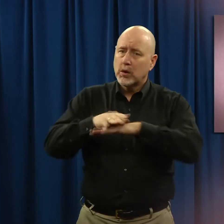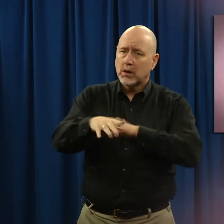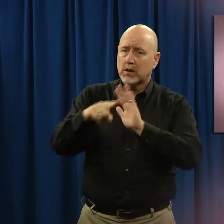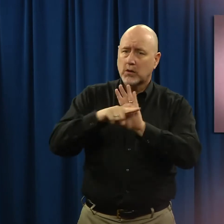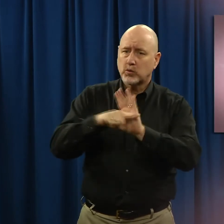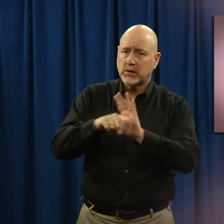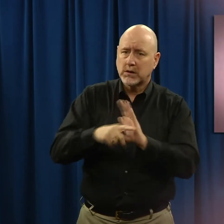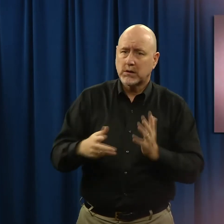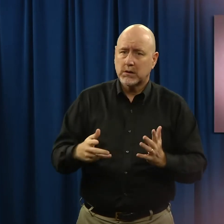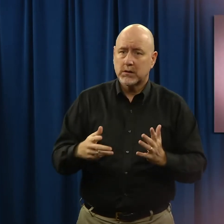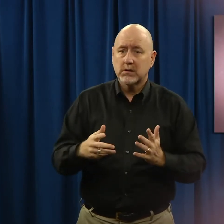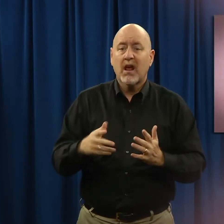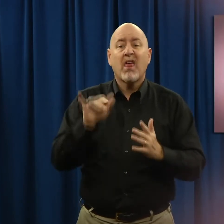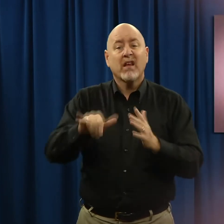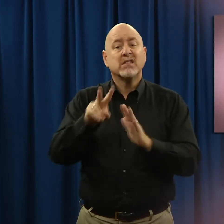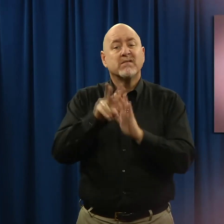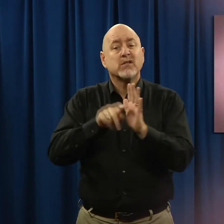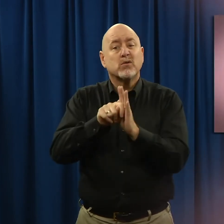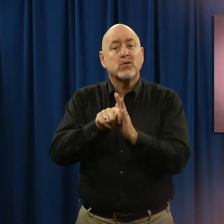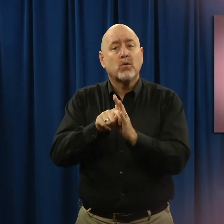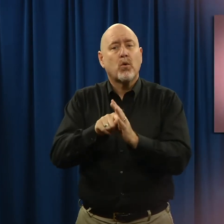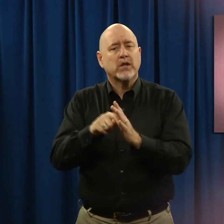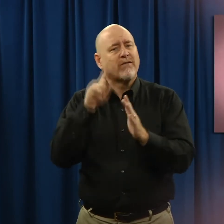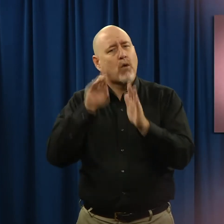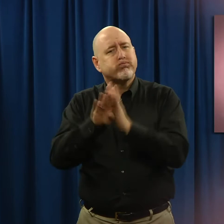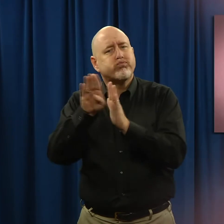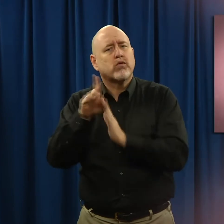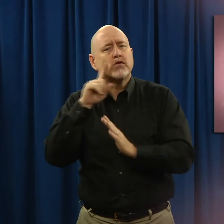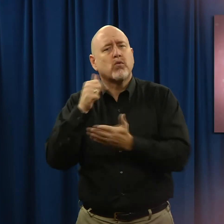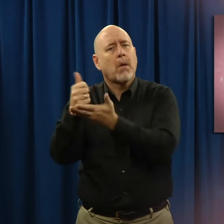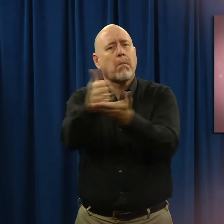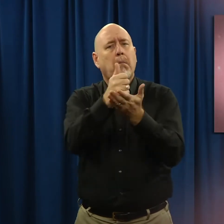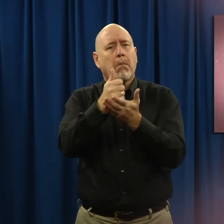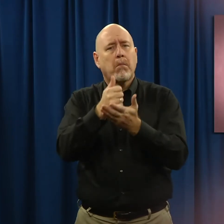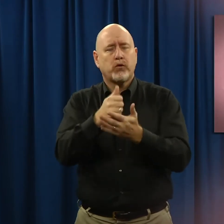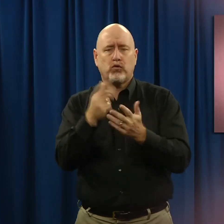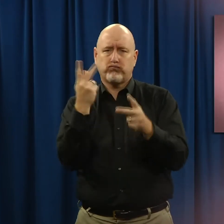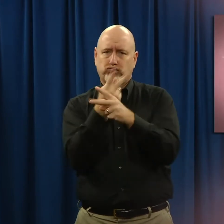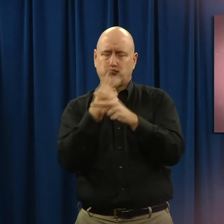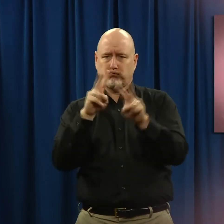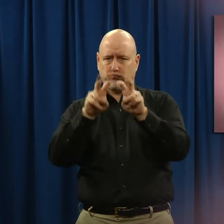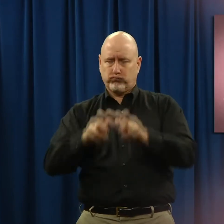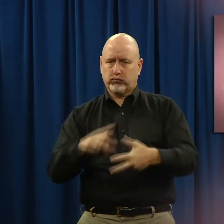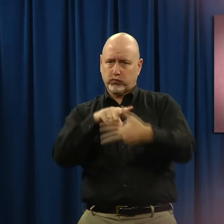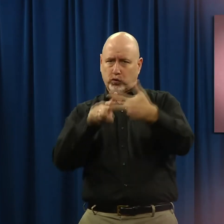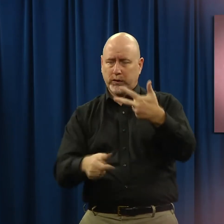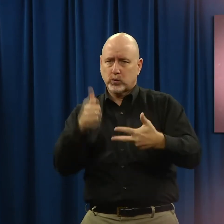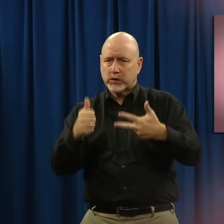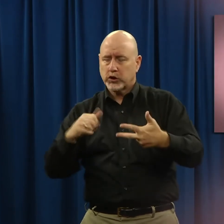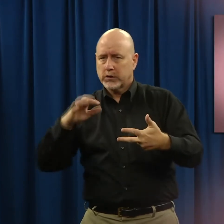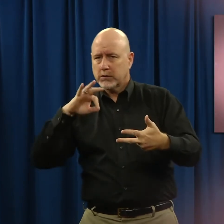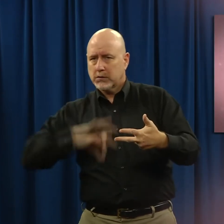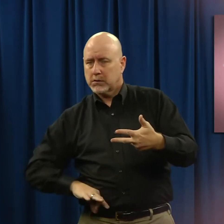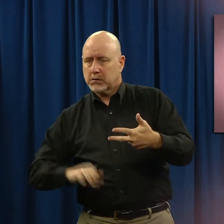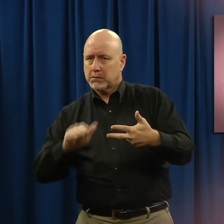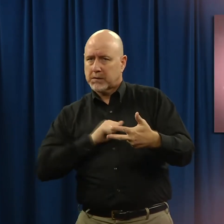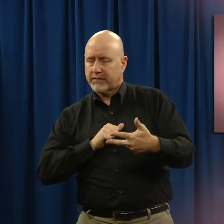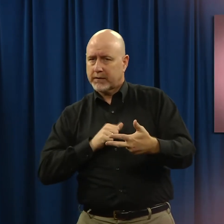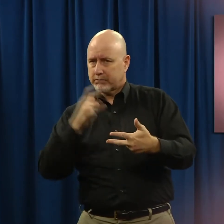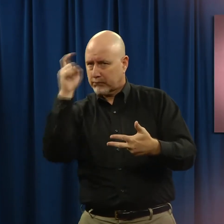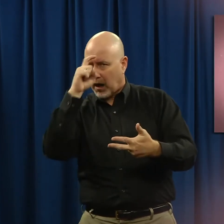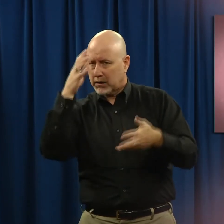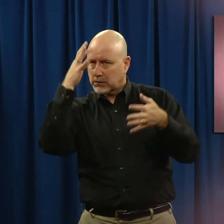been designed to explore both the challenges and the benefits of these 3 choices in order to help you make